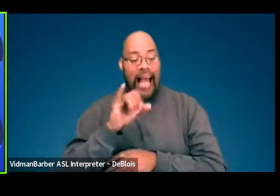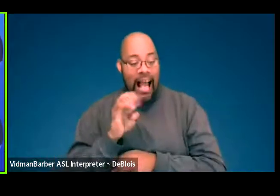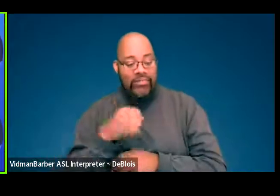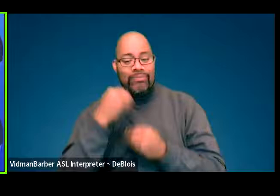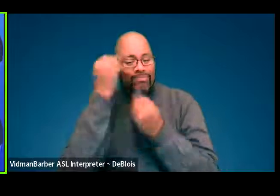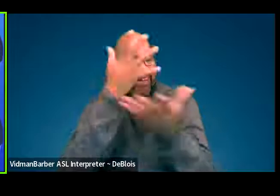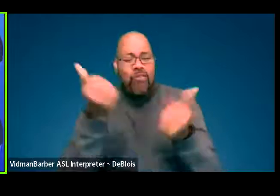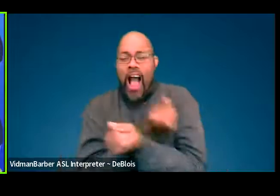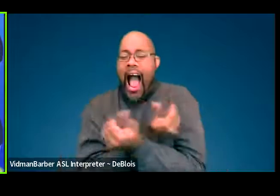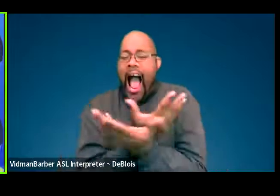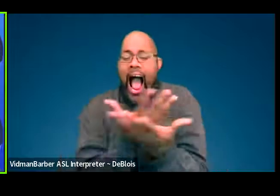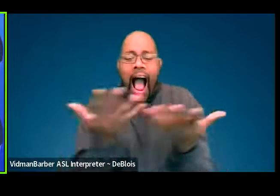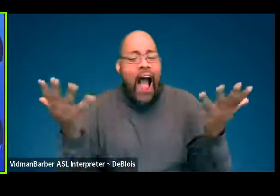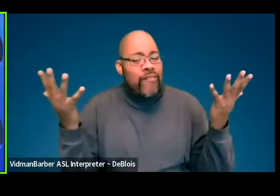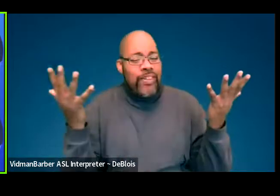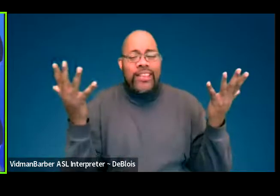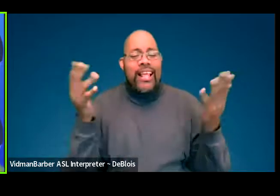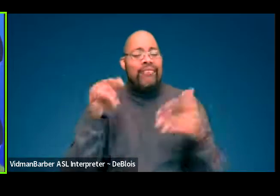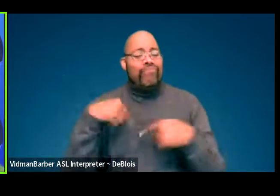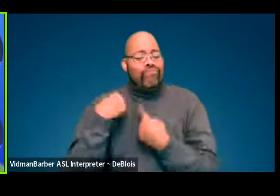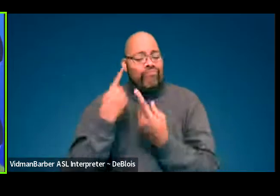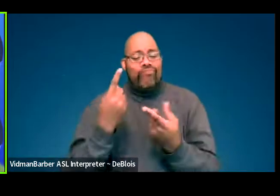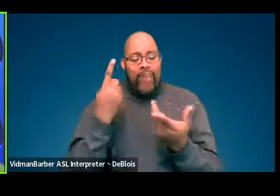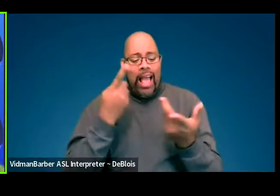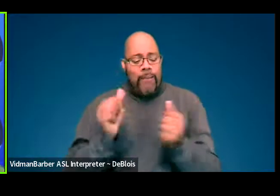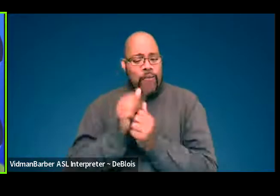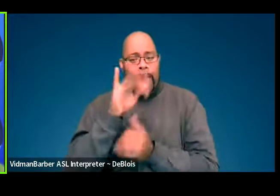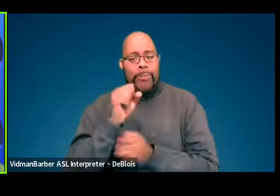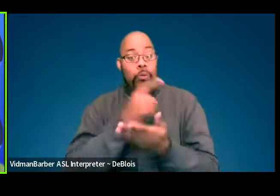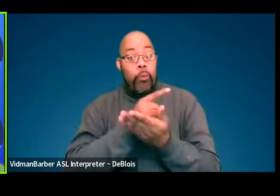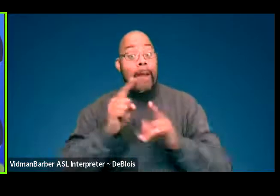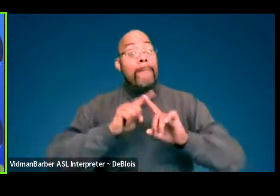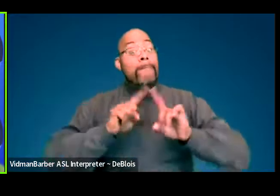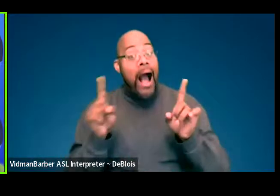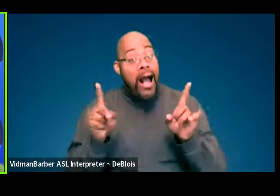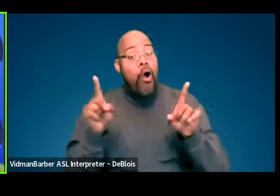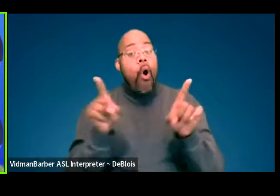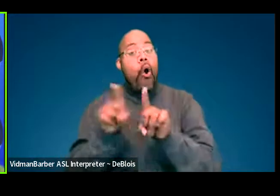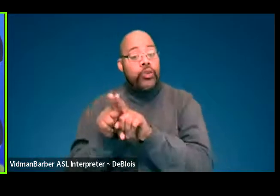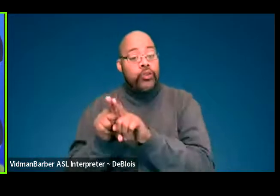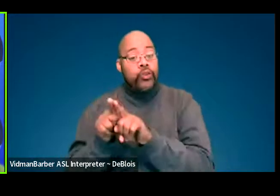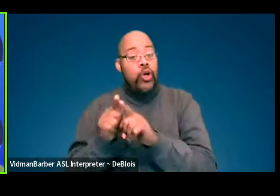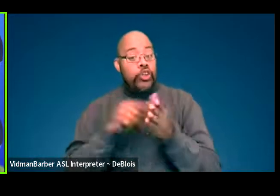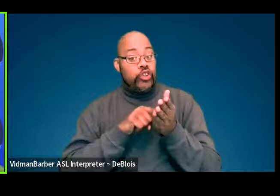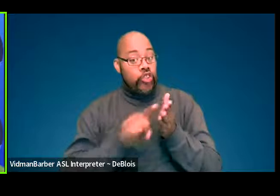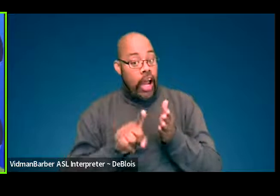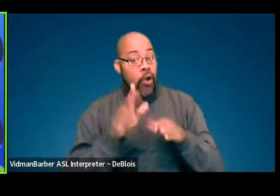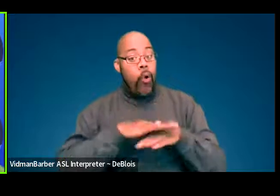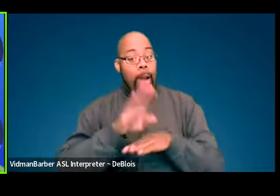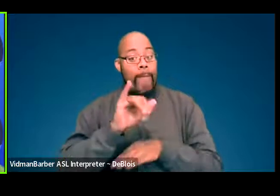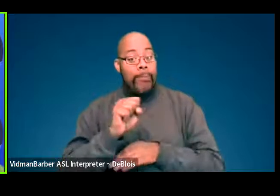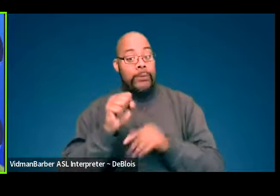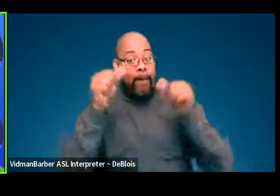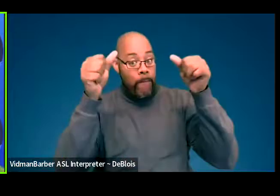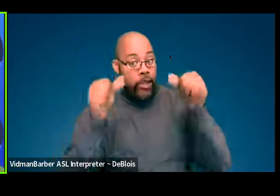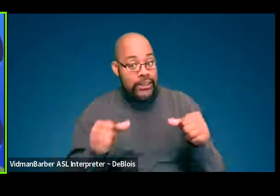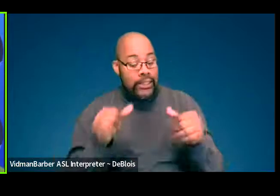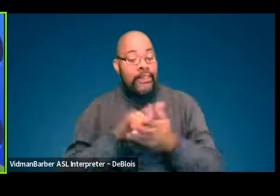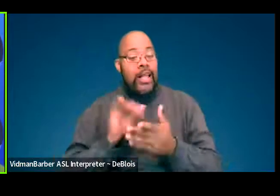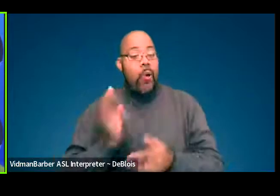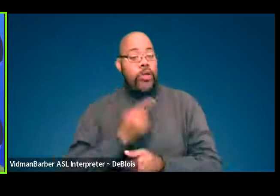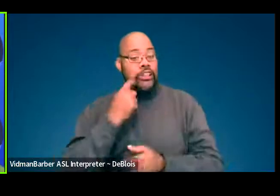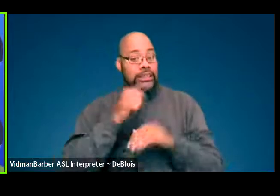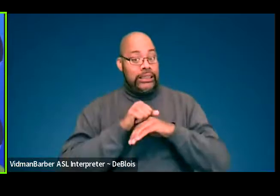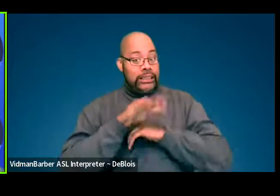you everything that's going on for BIMS Week. But also be checking out on your BIMS bulletin that we just